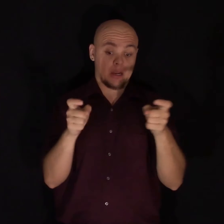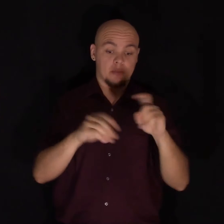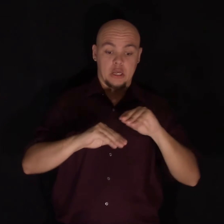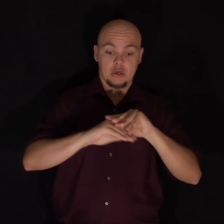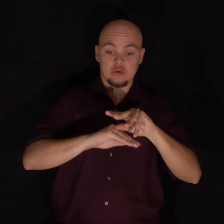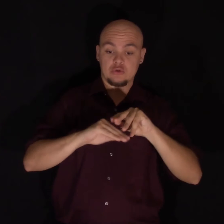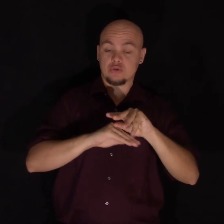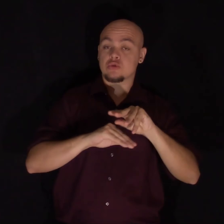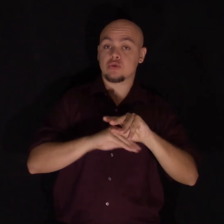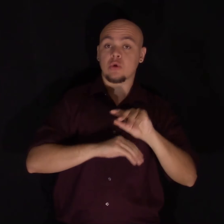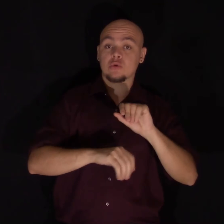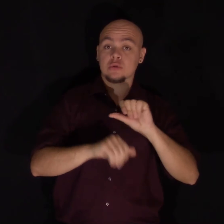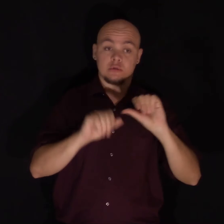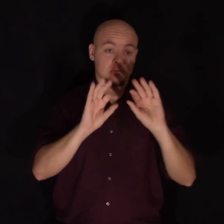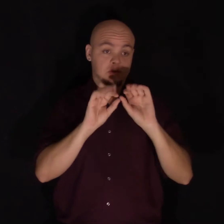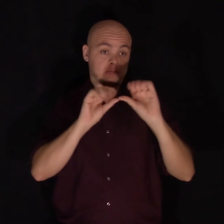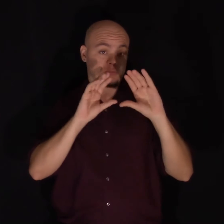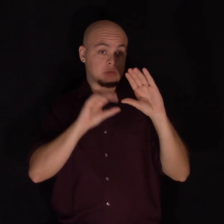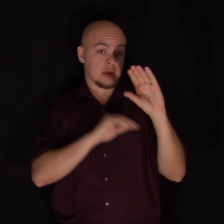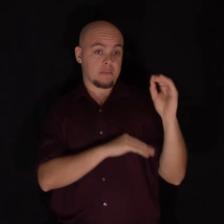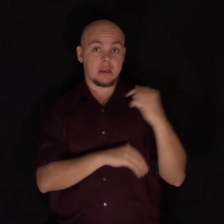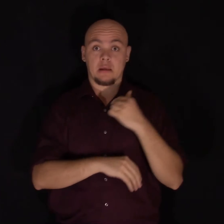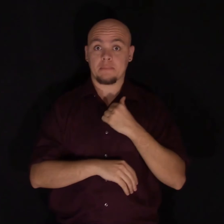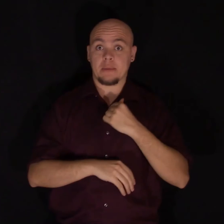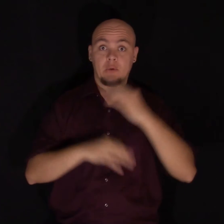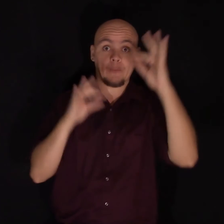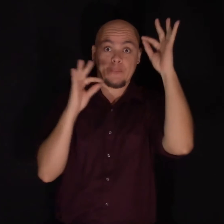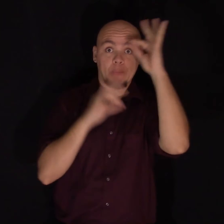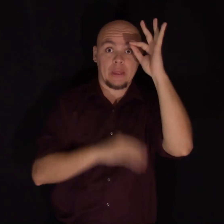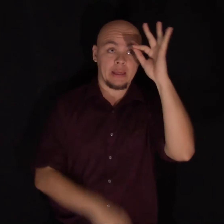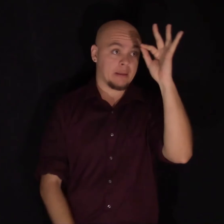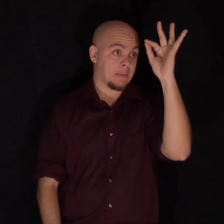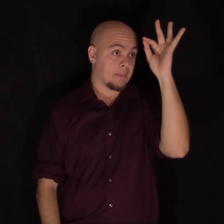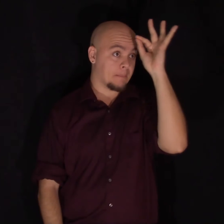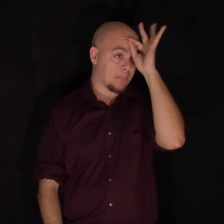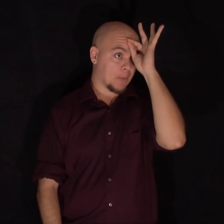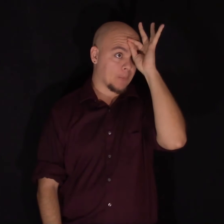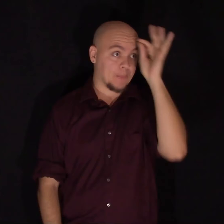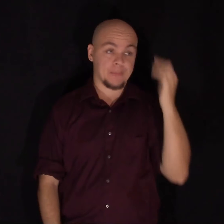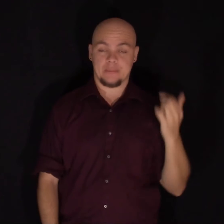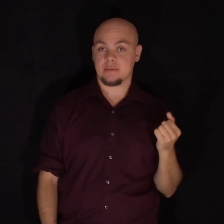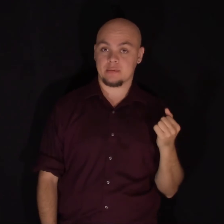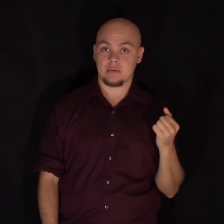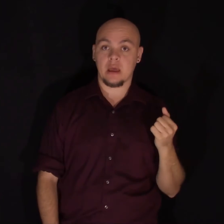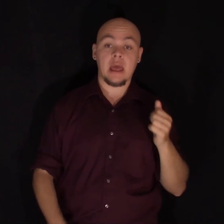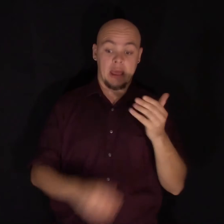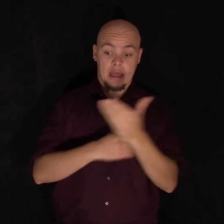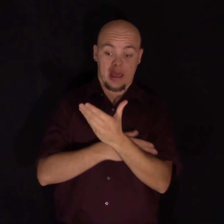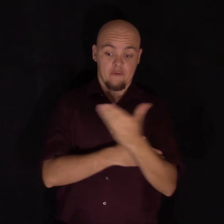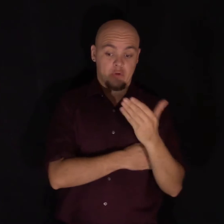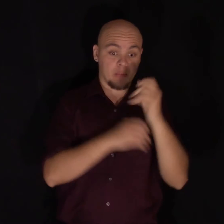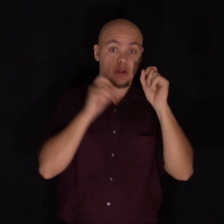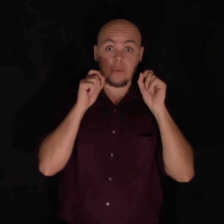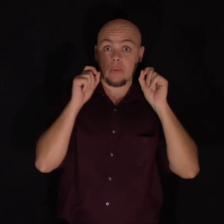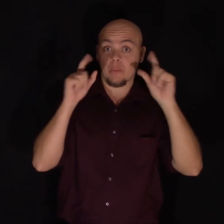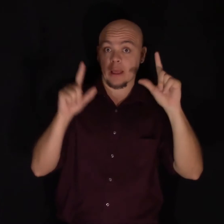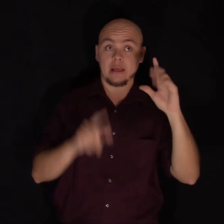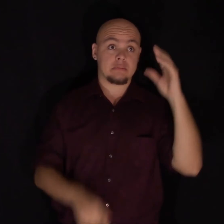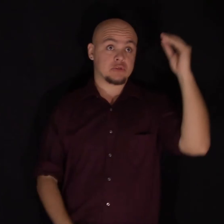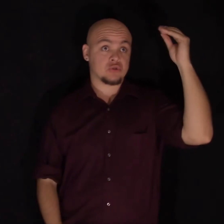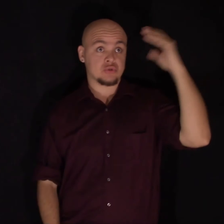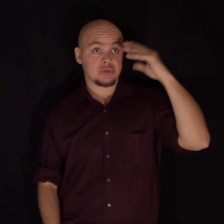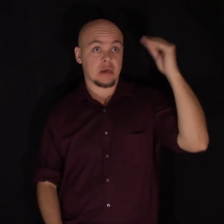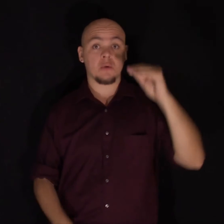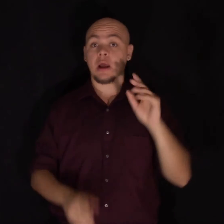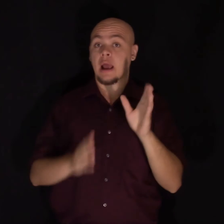I knew nothing about nothing, okay? Zero. Except I knew I had a reason to get up in the morning, get showered, leave the house, and